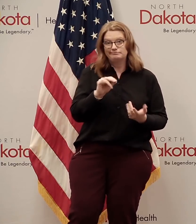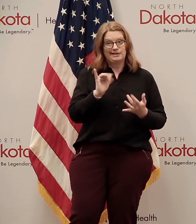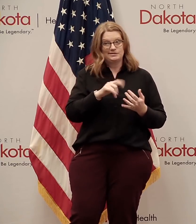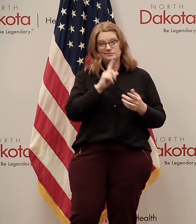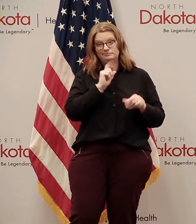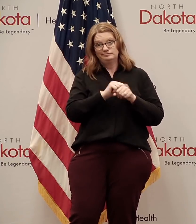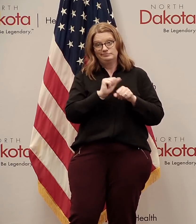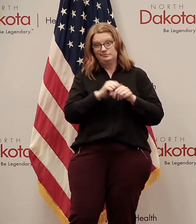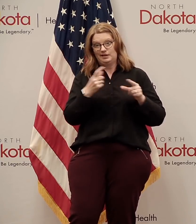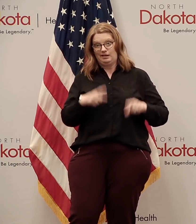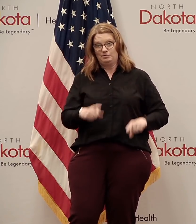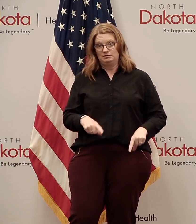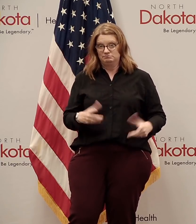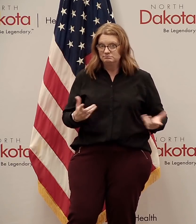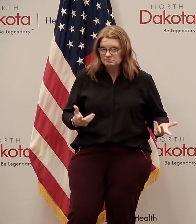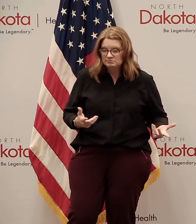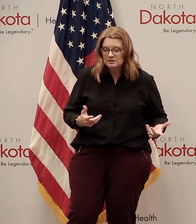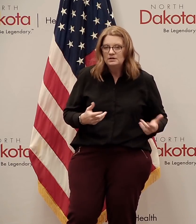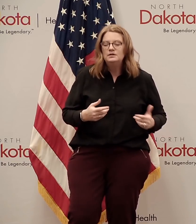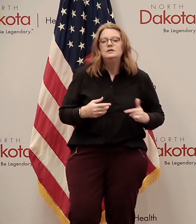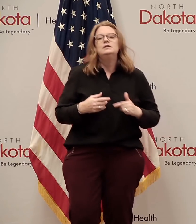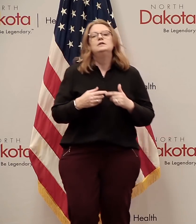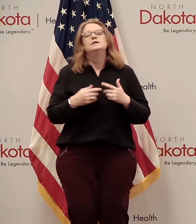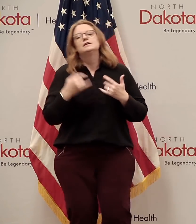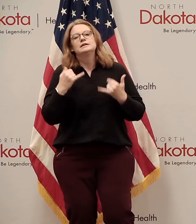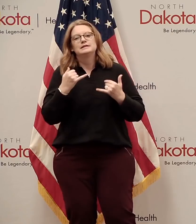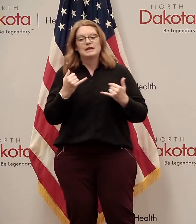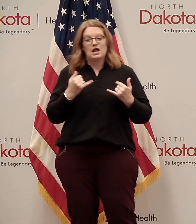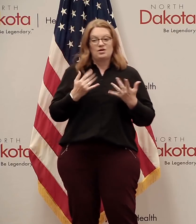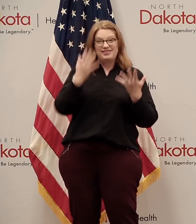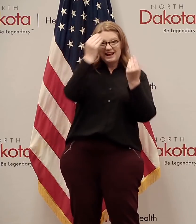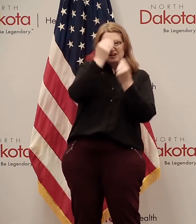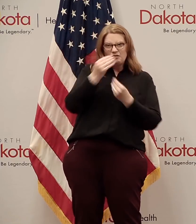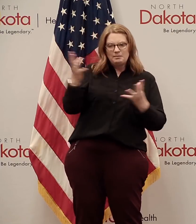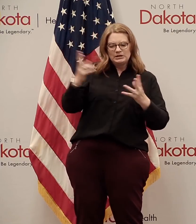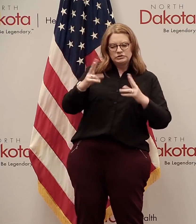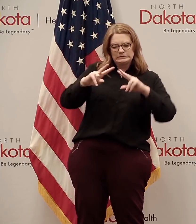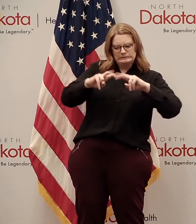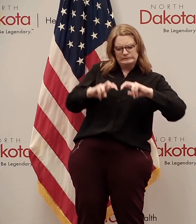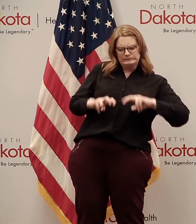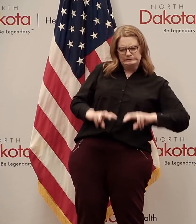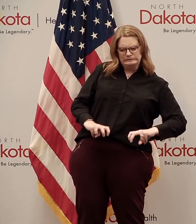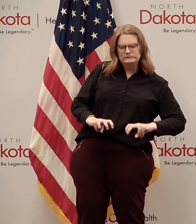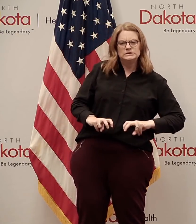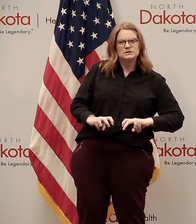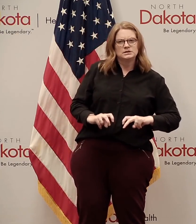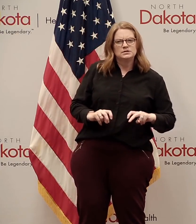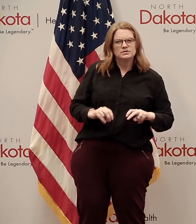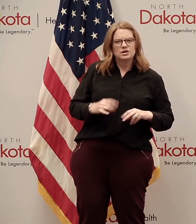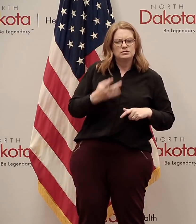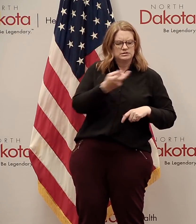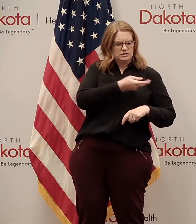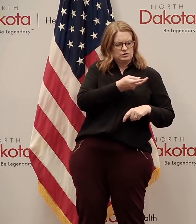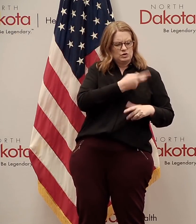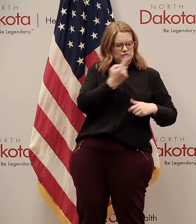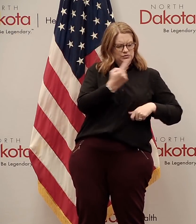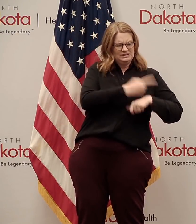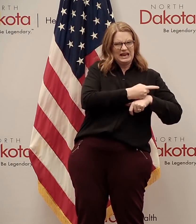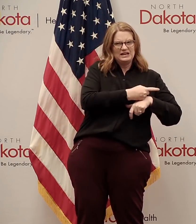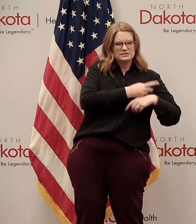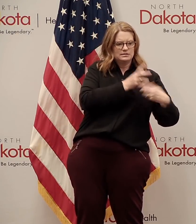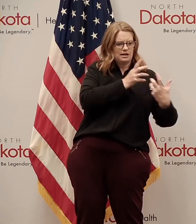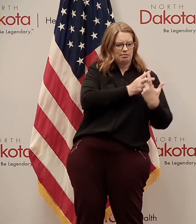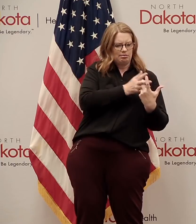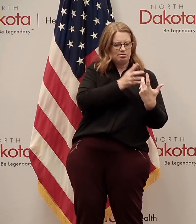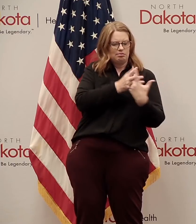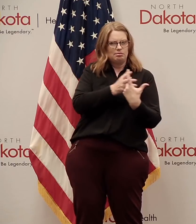and so as we work back through the data, there'll likely be a restatement of those 2 days to get these in line. But for the